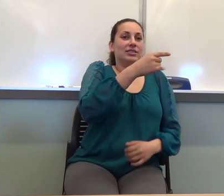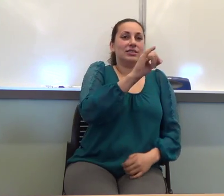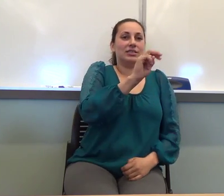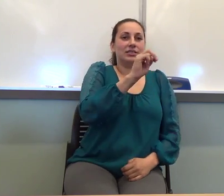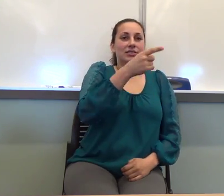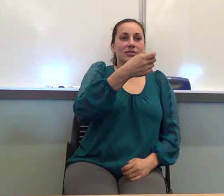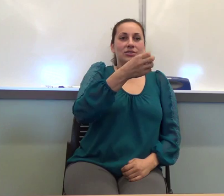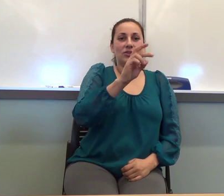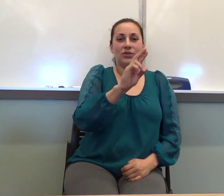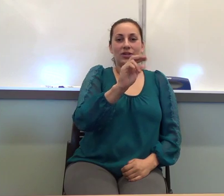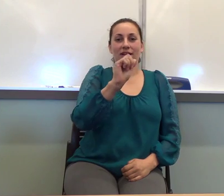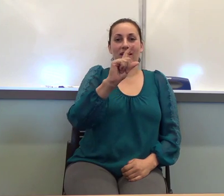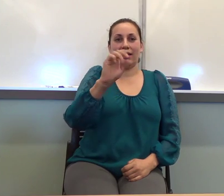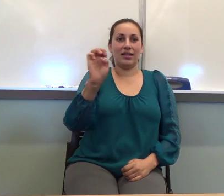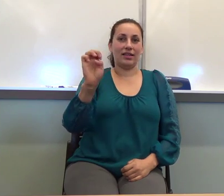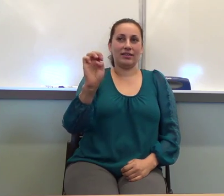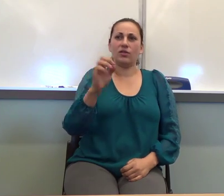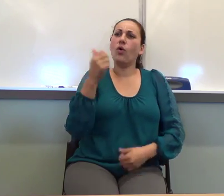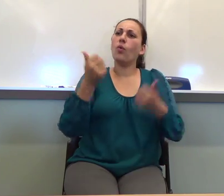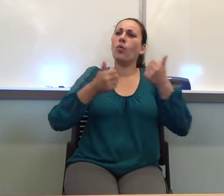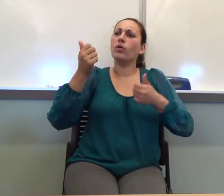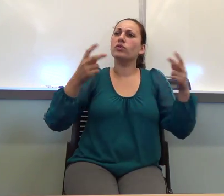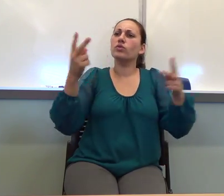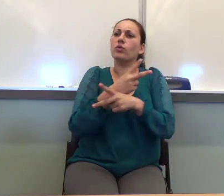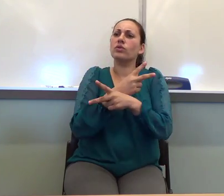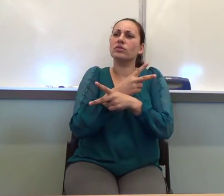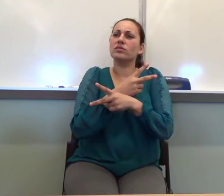So, which is the worst? Well, strangely enough, mellow yellow comes out worse than